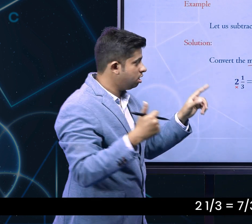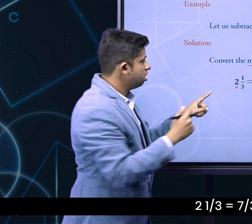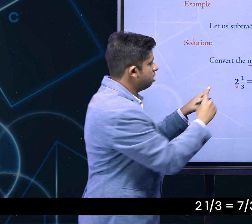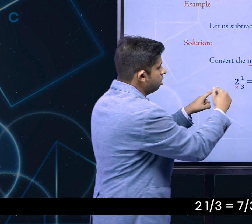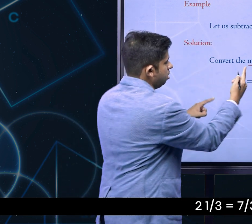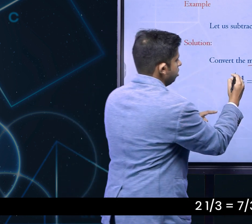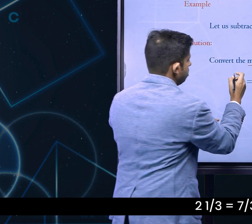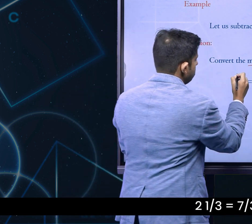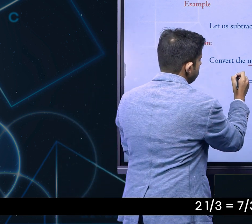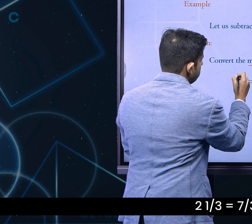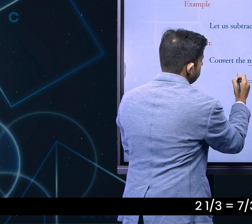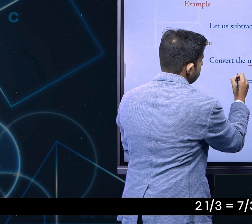is equal to 7 by 3.